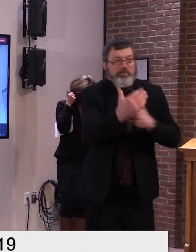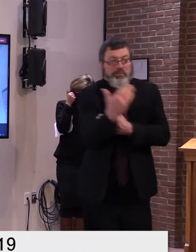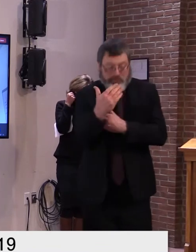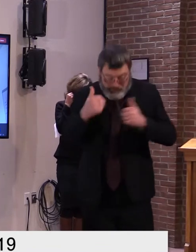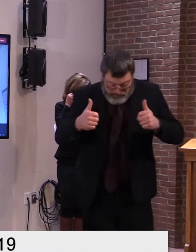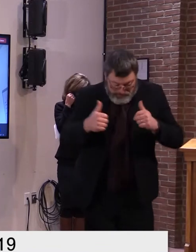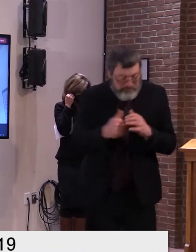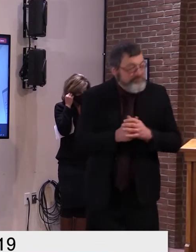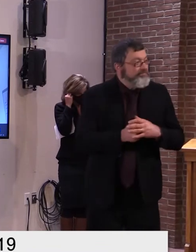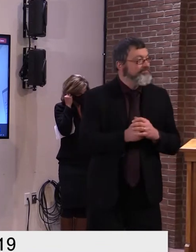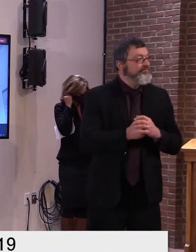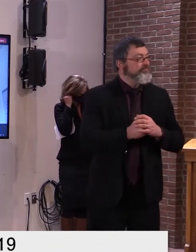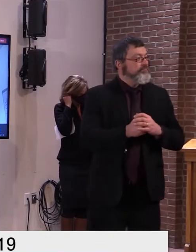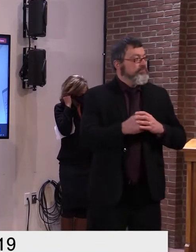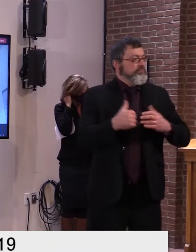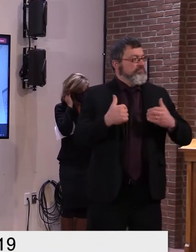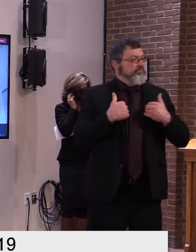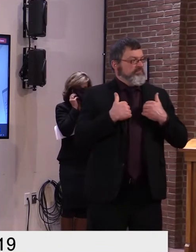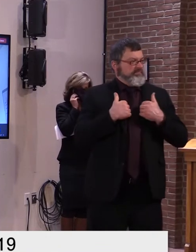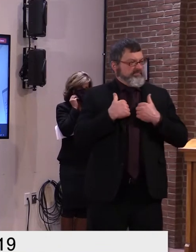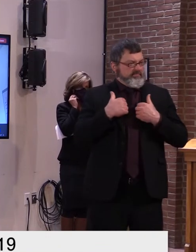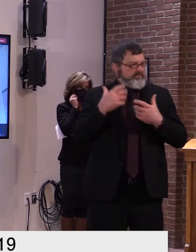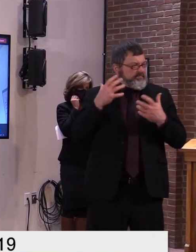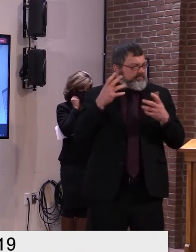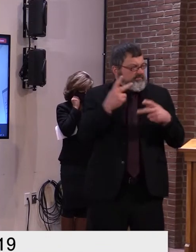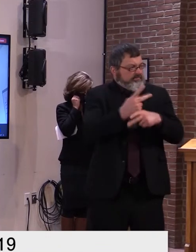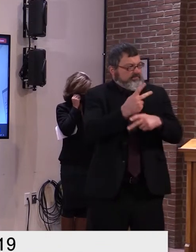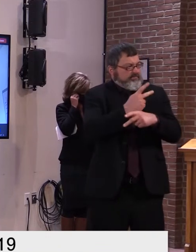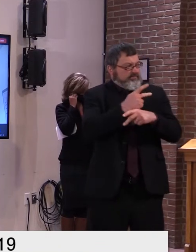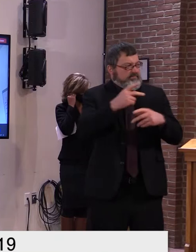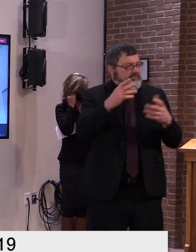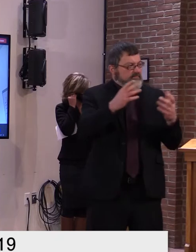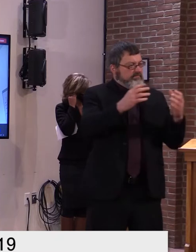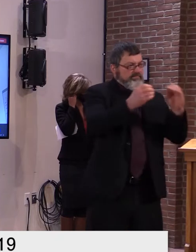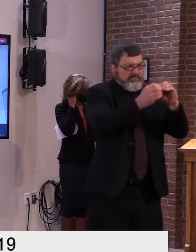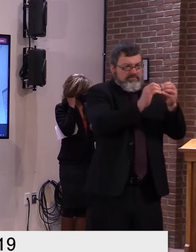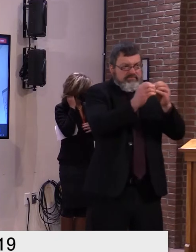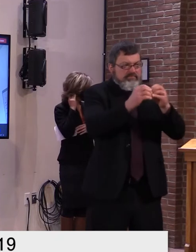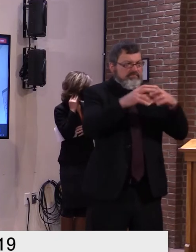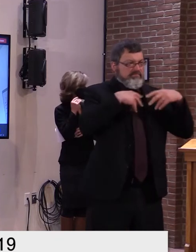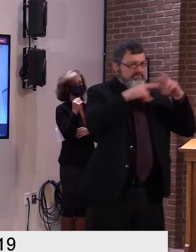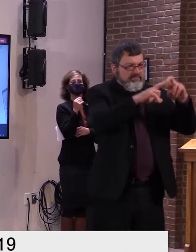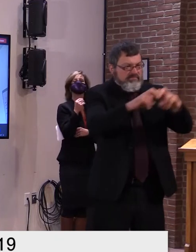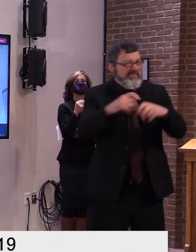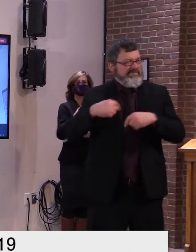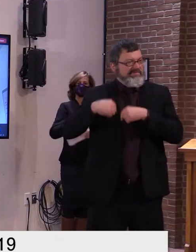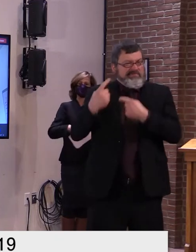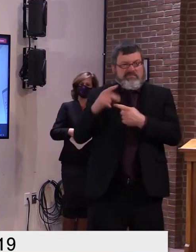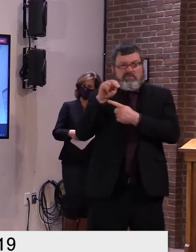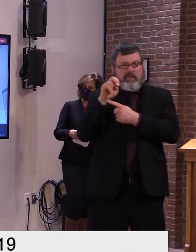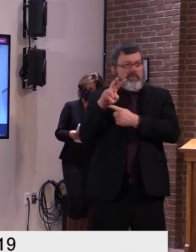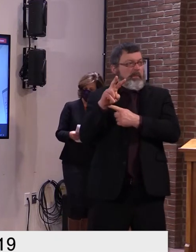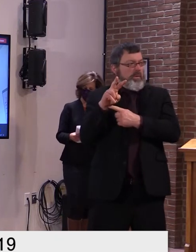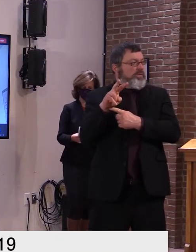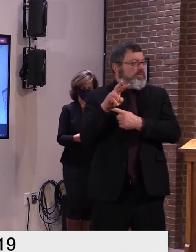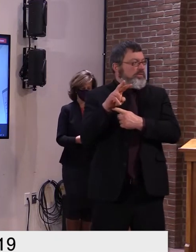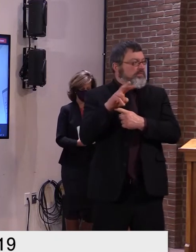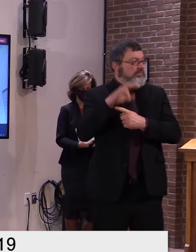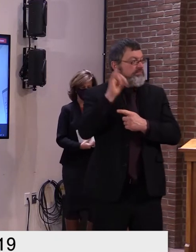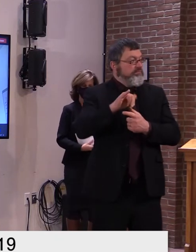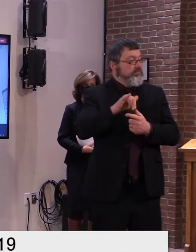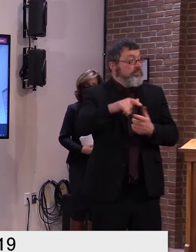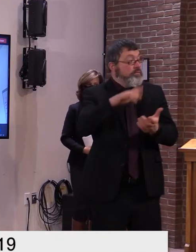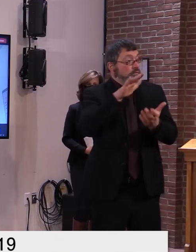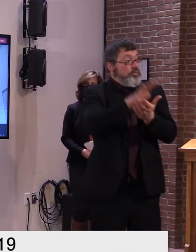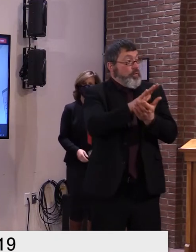November data from our monthly survey to school districts that tells us the extent schools are using in-person, remote, or